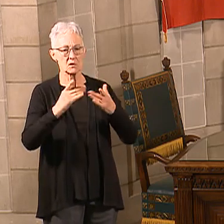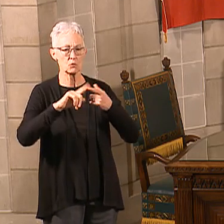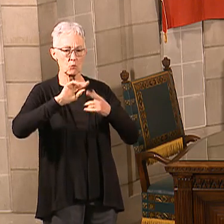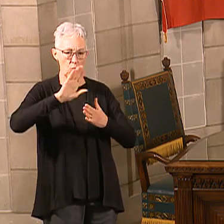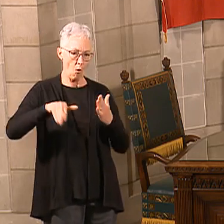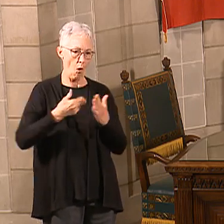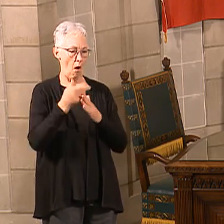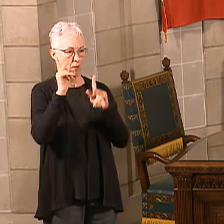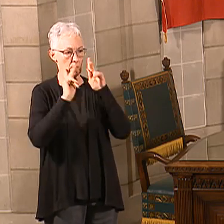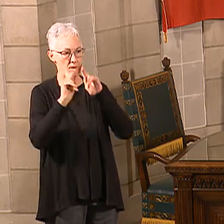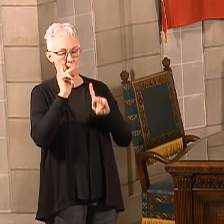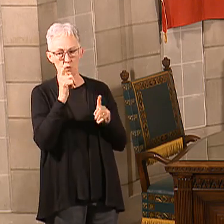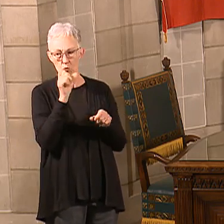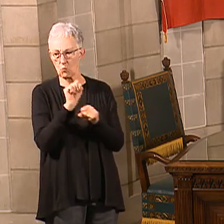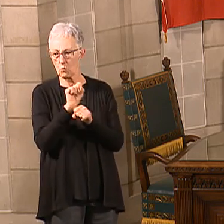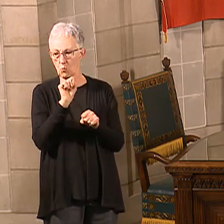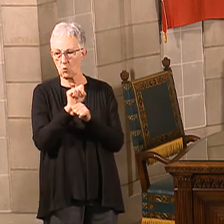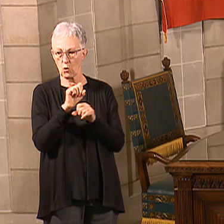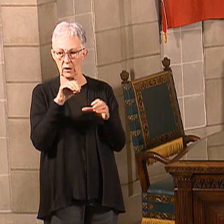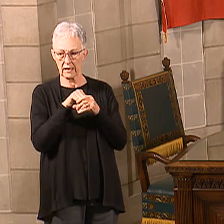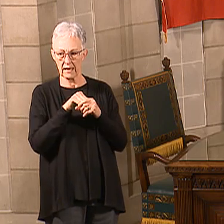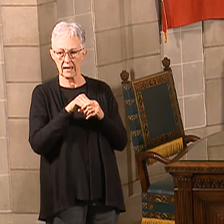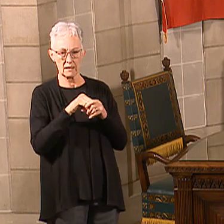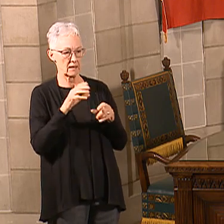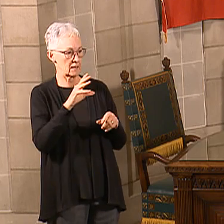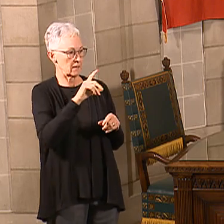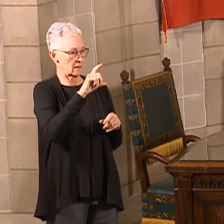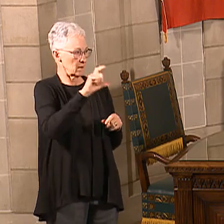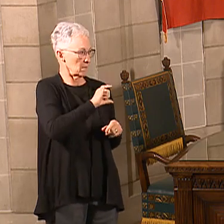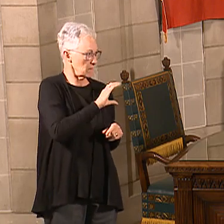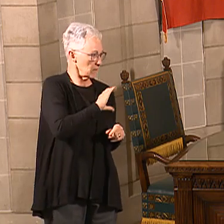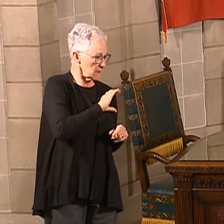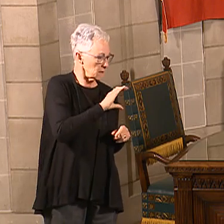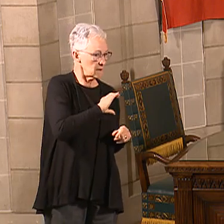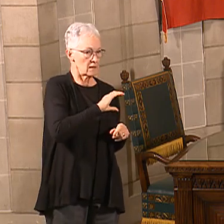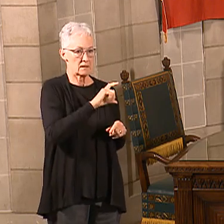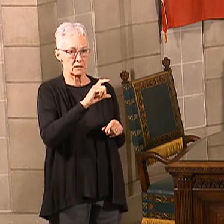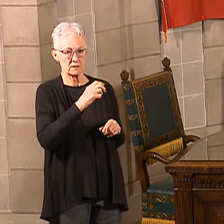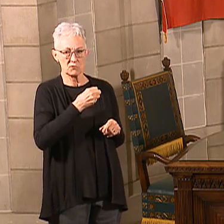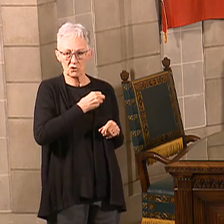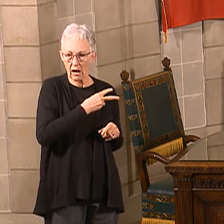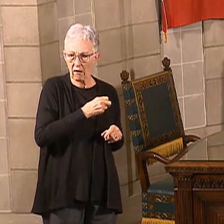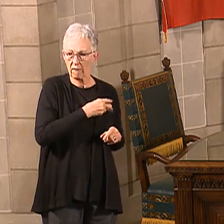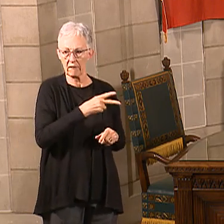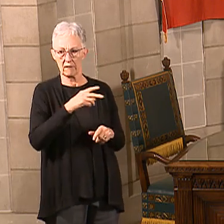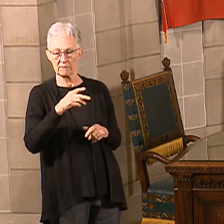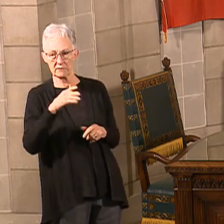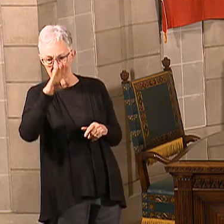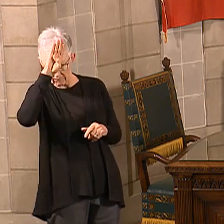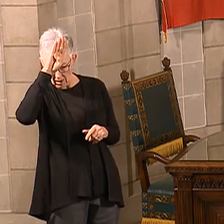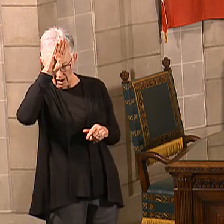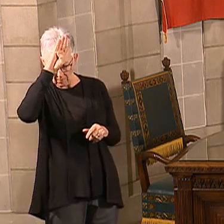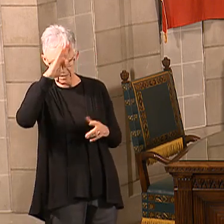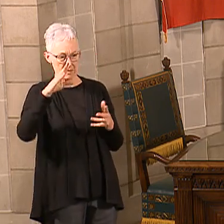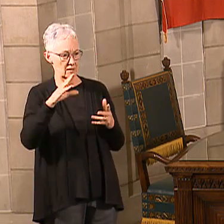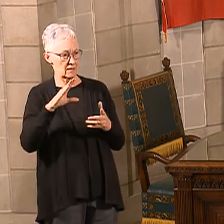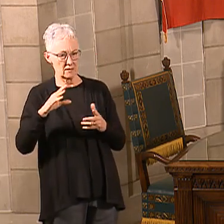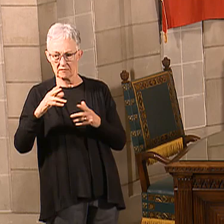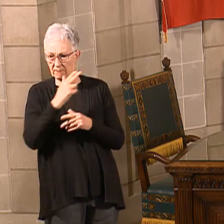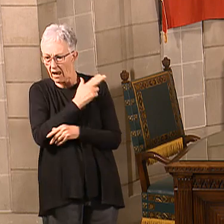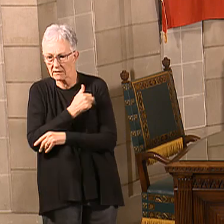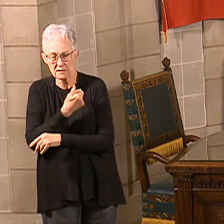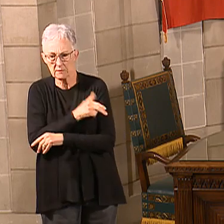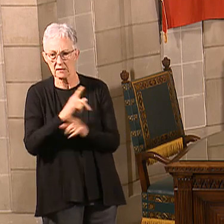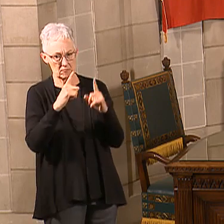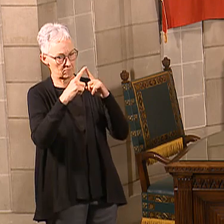public service and all of our state teammates within state government in the state of Nebraska. The governor sent out a video message to all of our state teammates